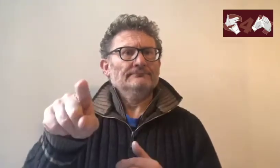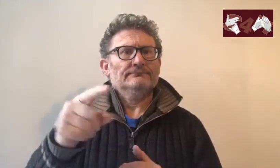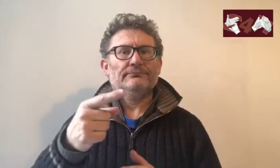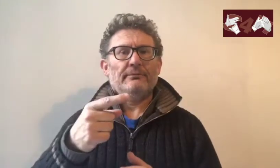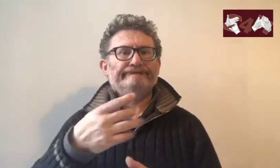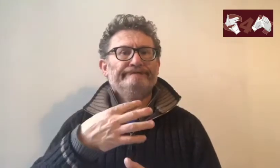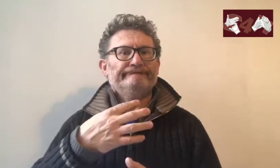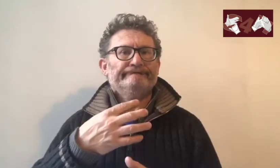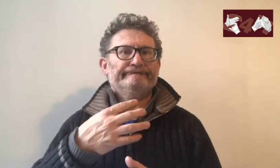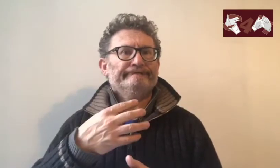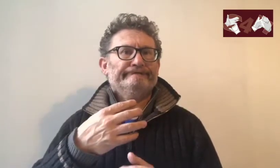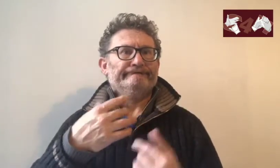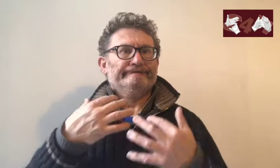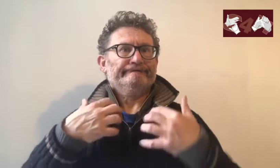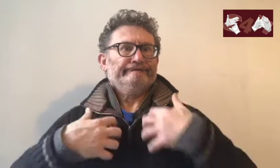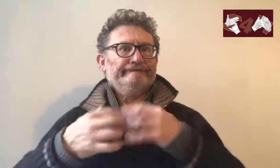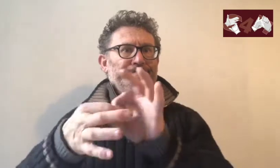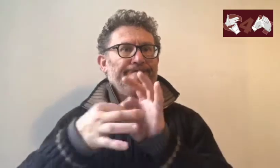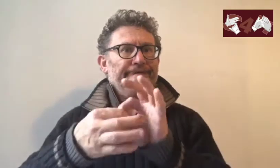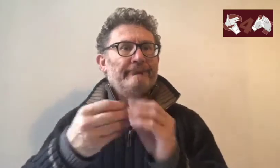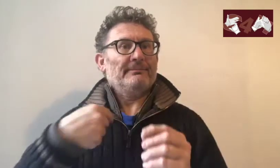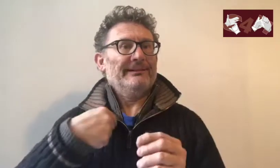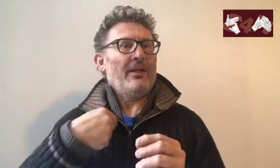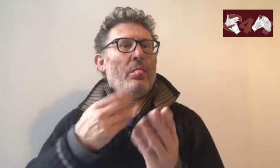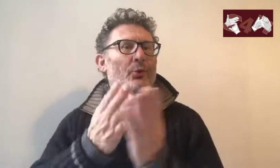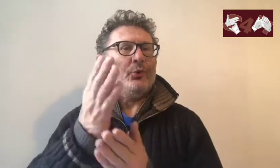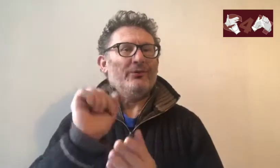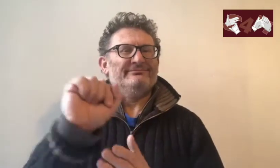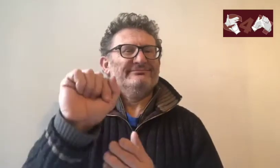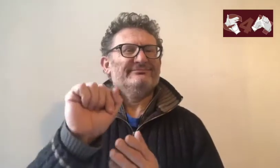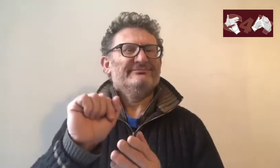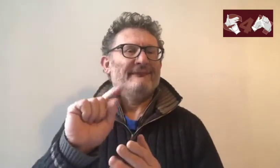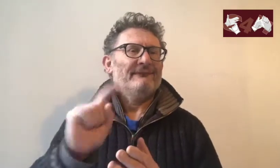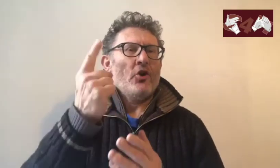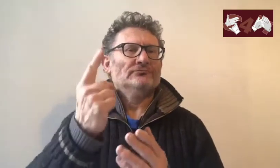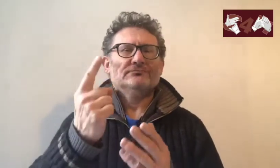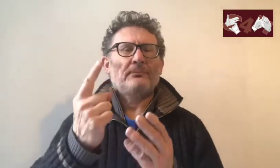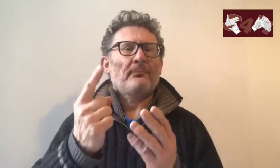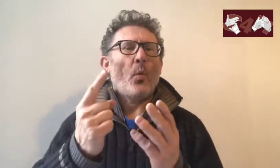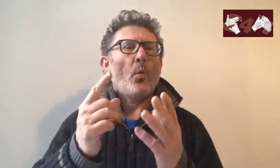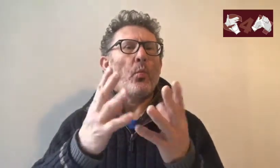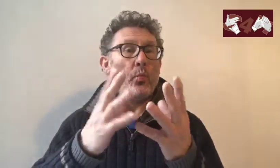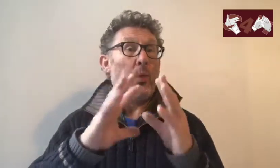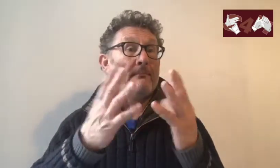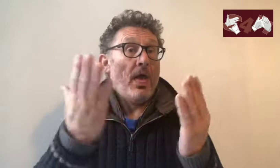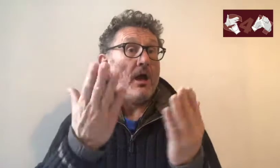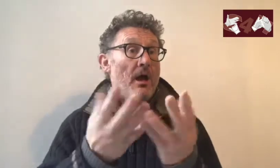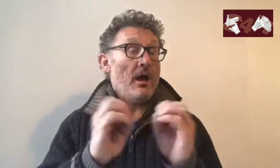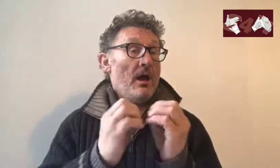I was really grateful to them, to both of them, and I've really loved engaging with what they are